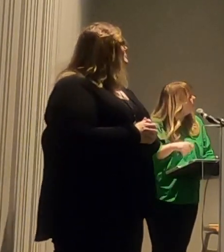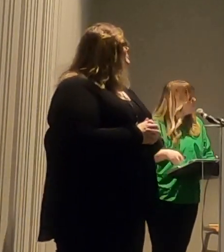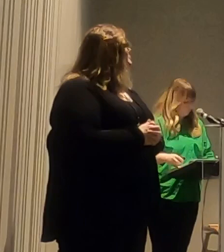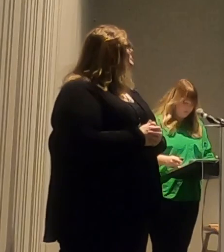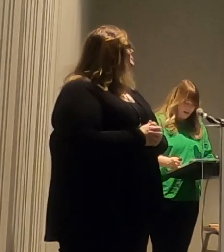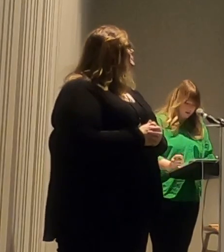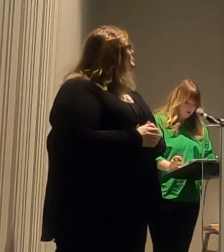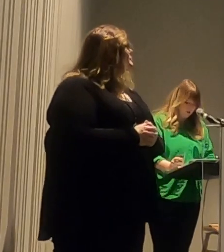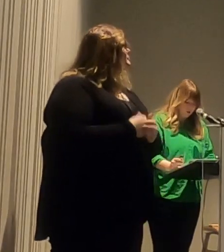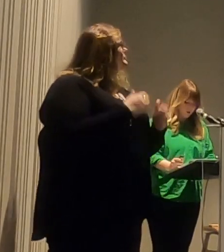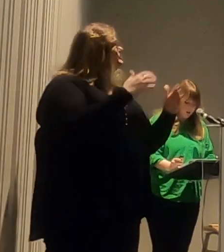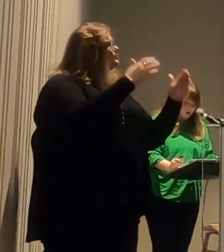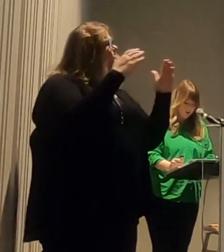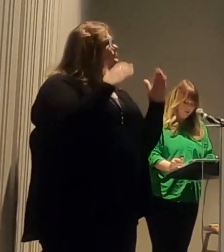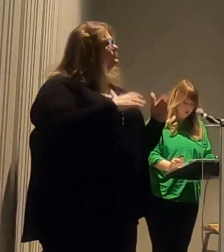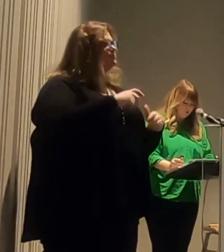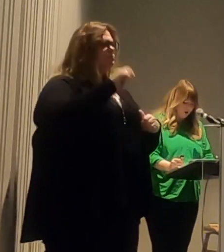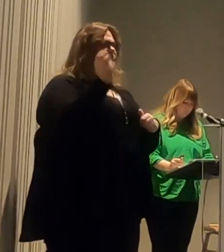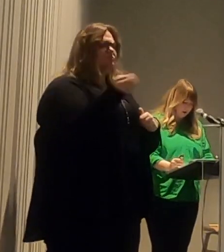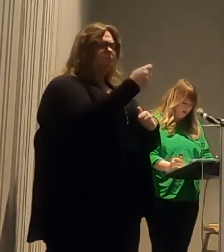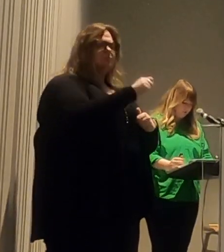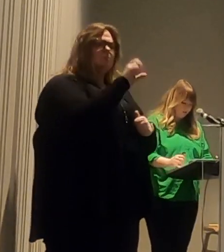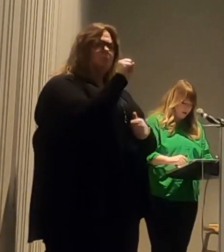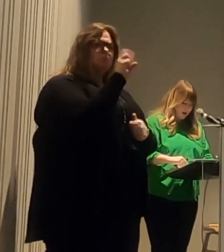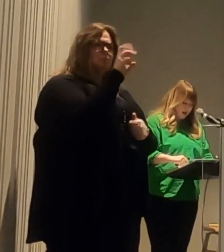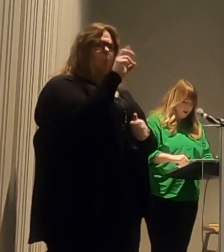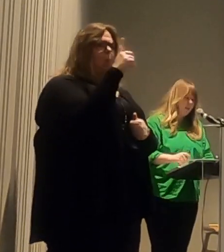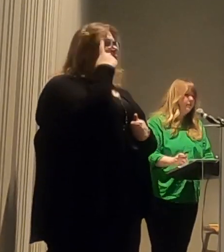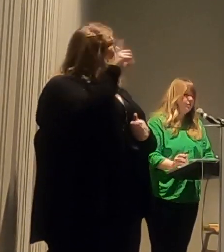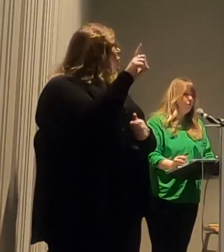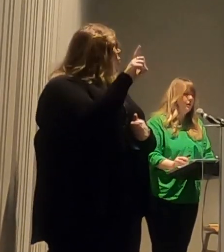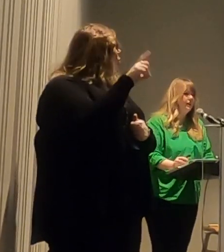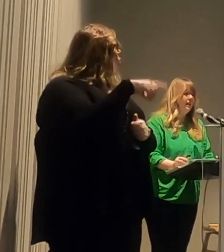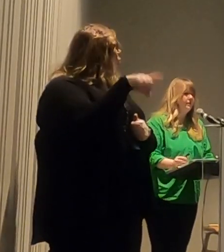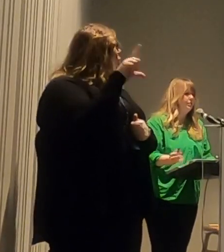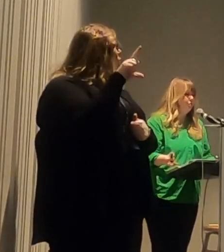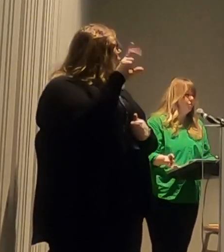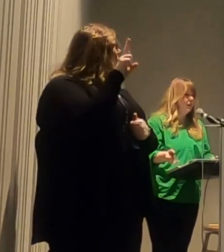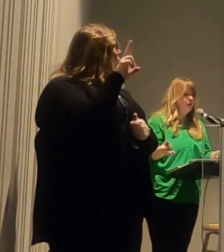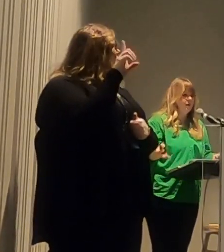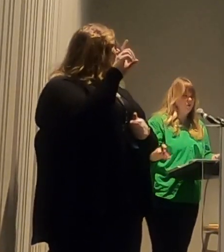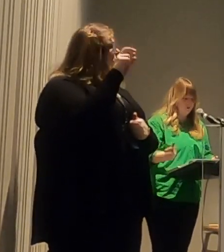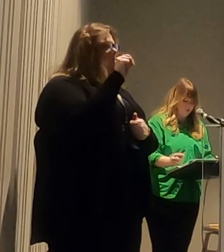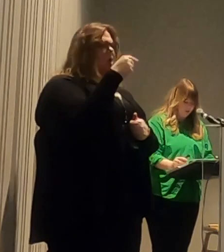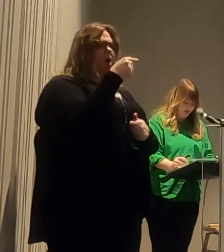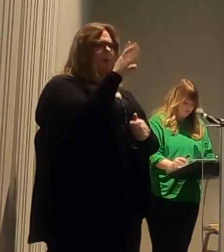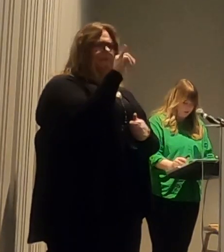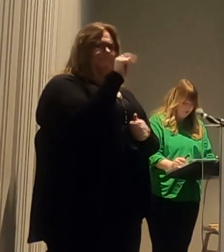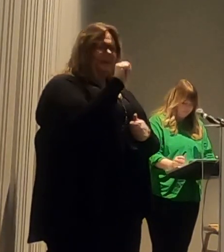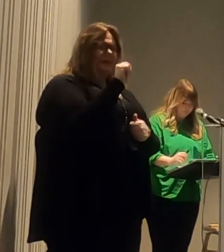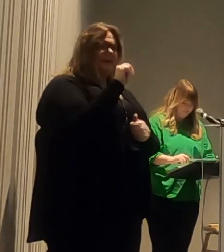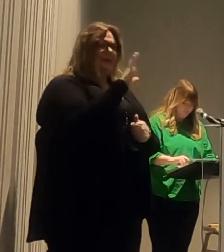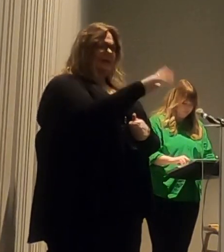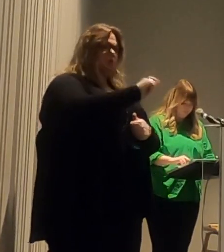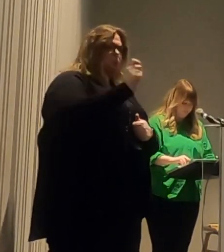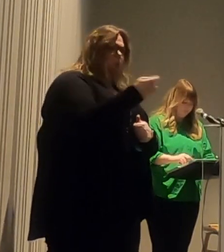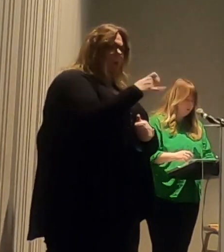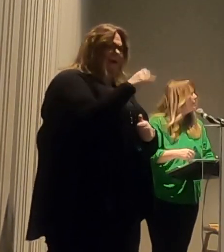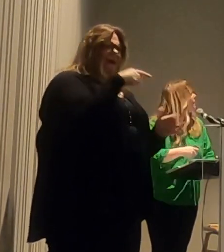right here, is the sword of Lu Dongbin, and his sword can destroy or subdue evil.